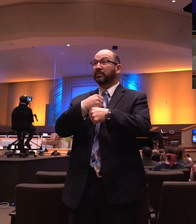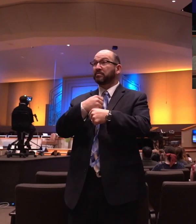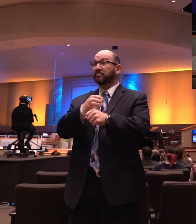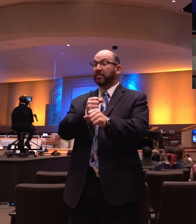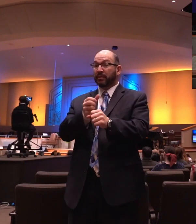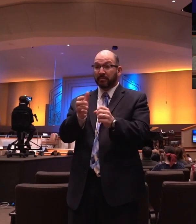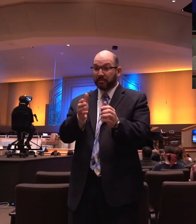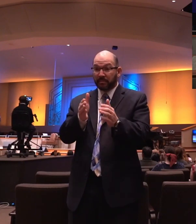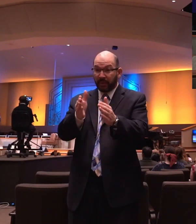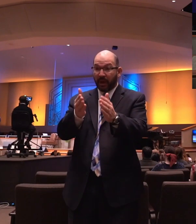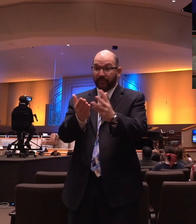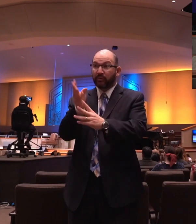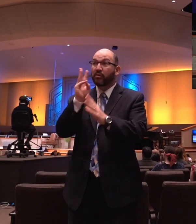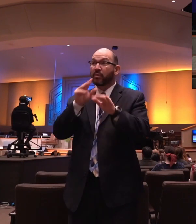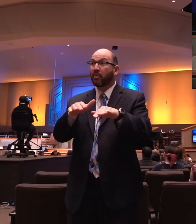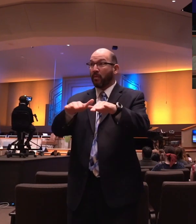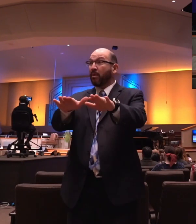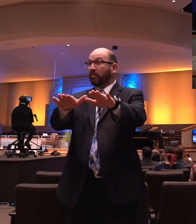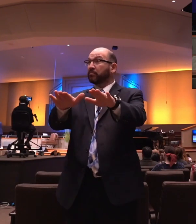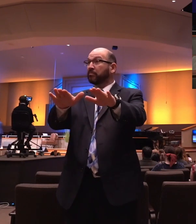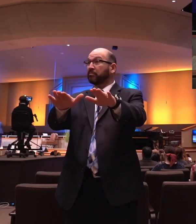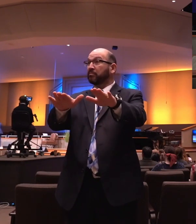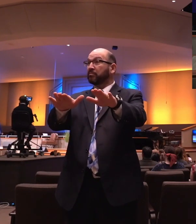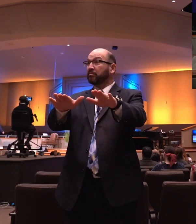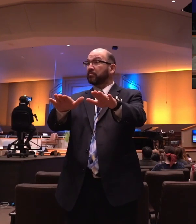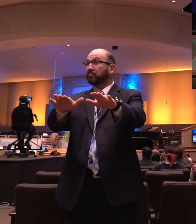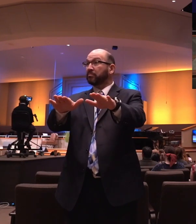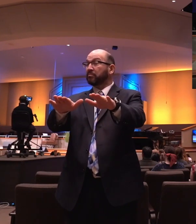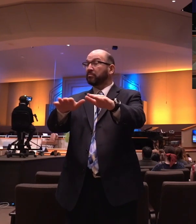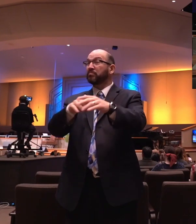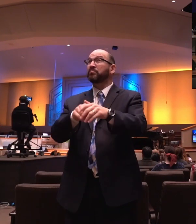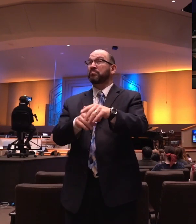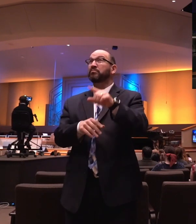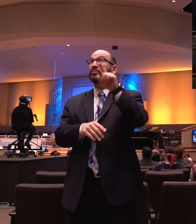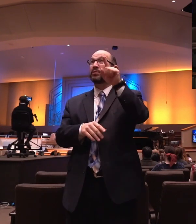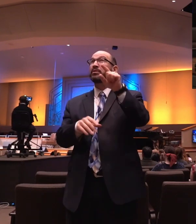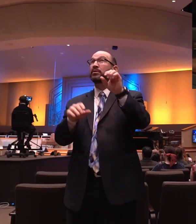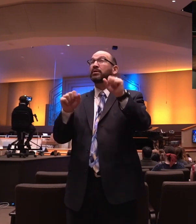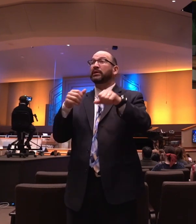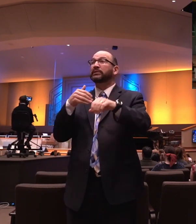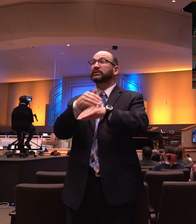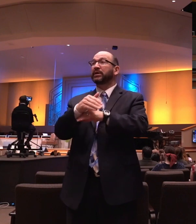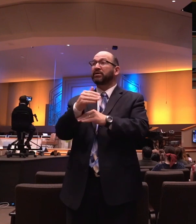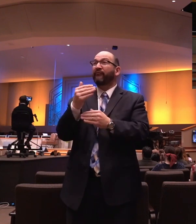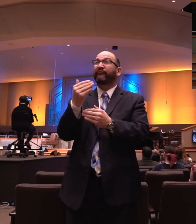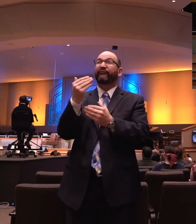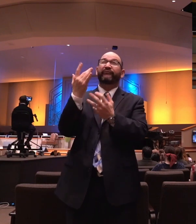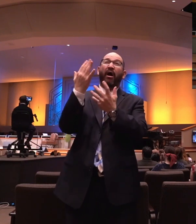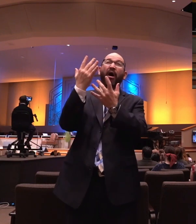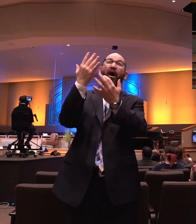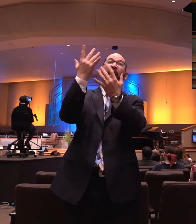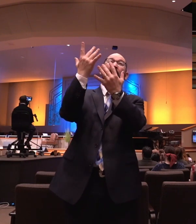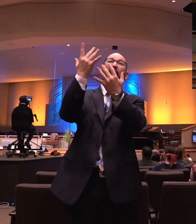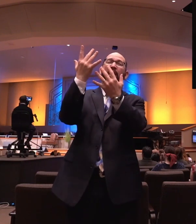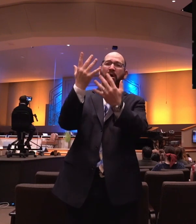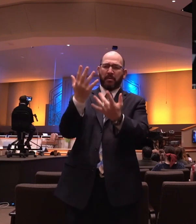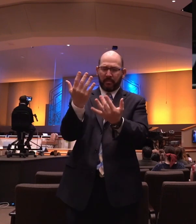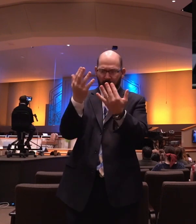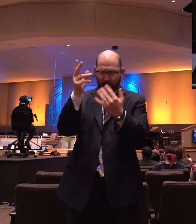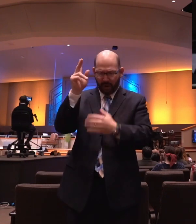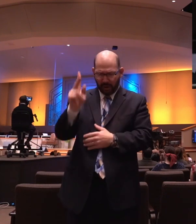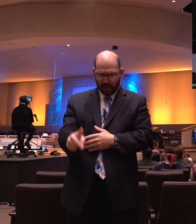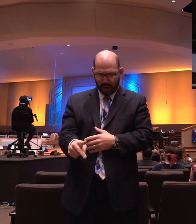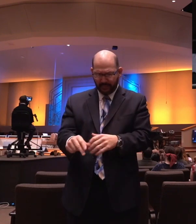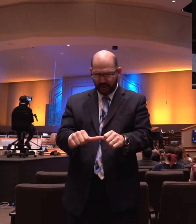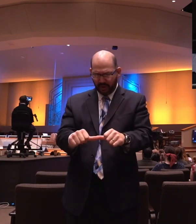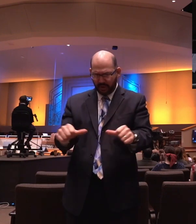pathway through the sea. If it would please God, He can send fire from heaven and burned up